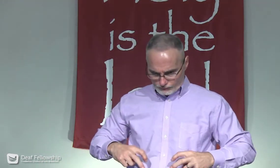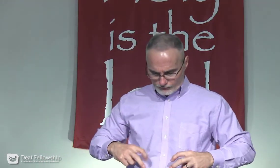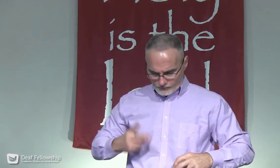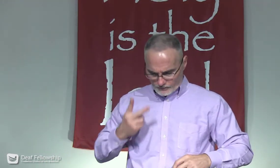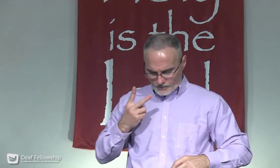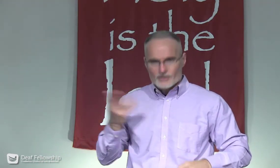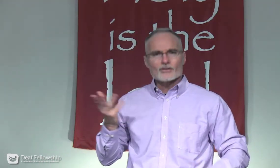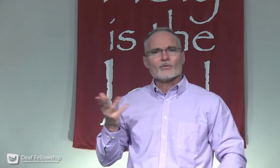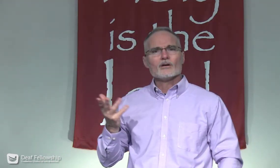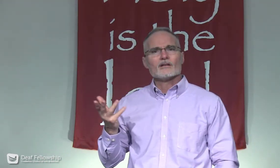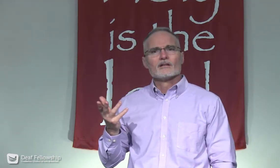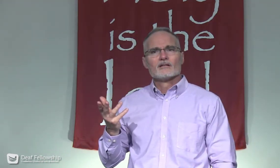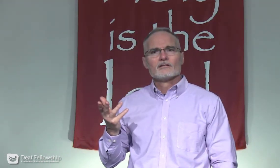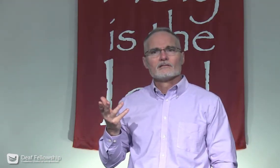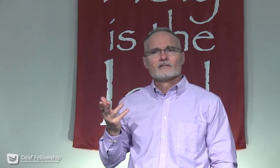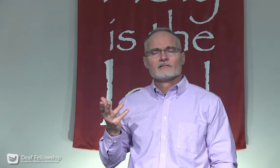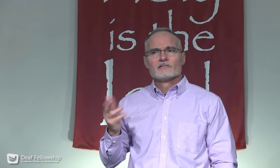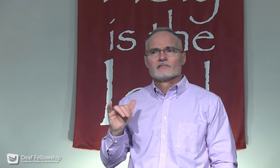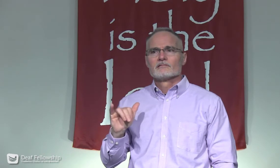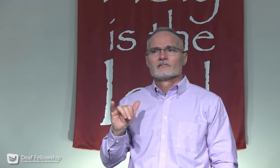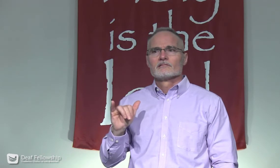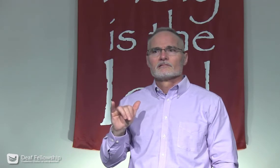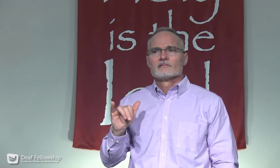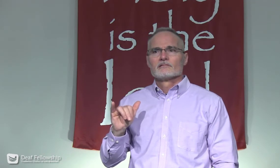And then he looked at himself